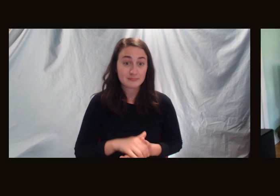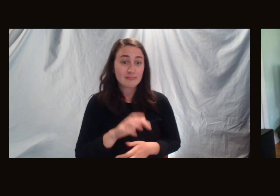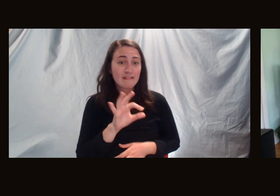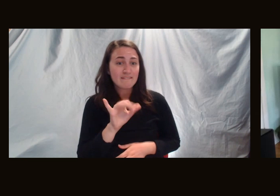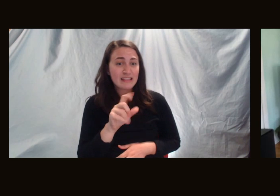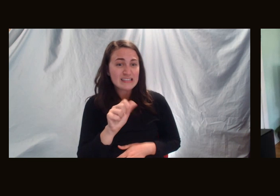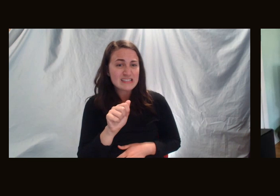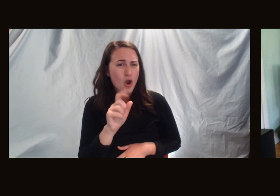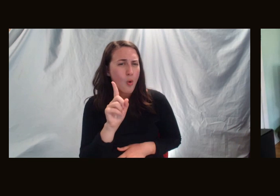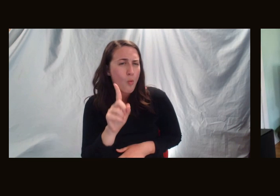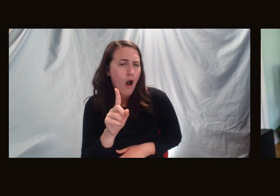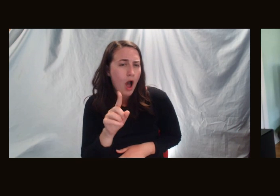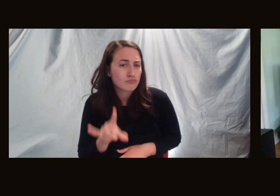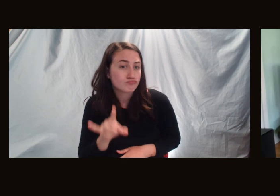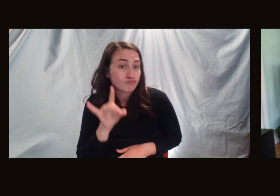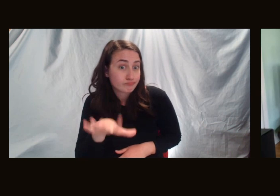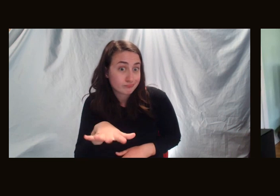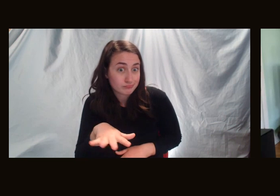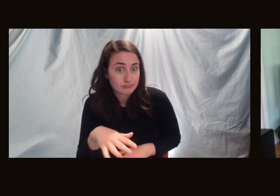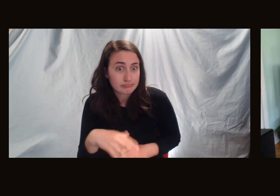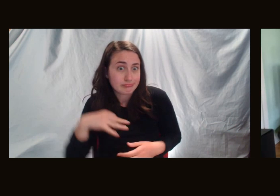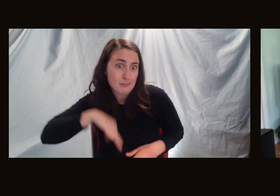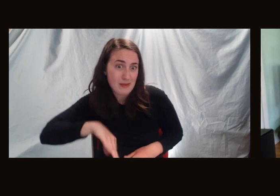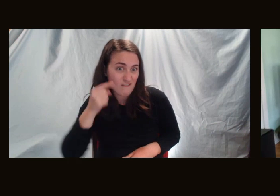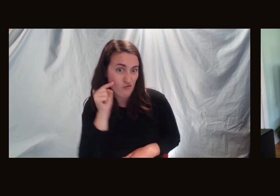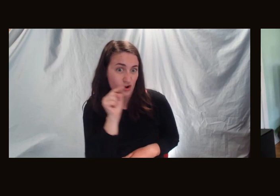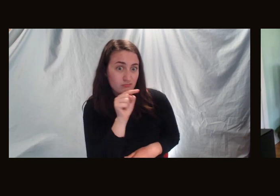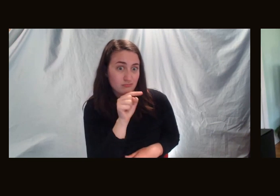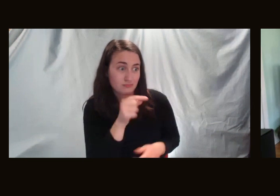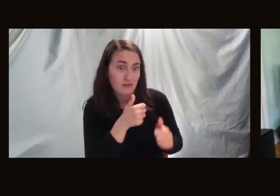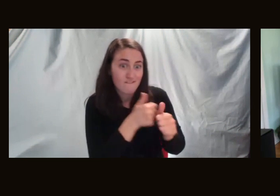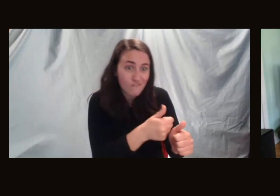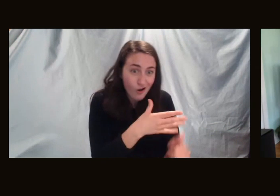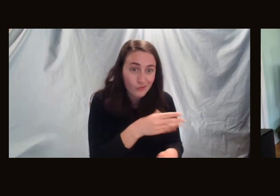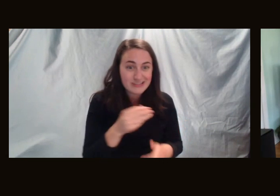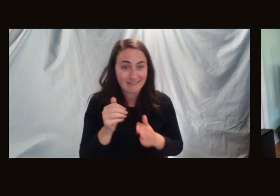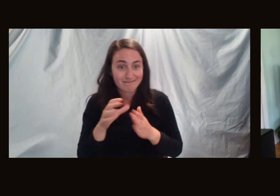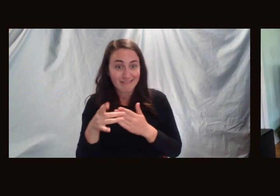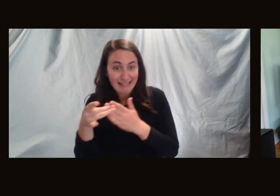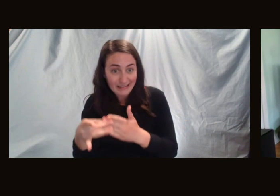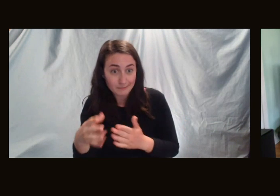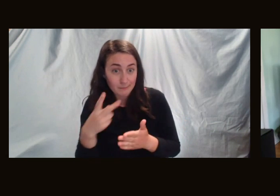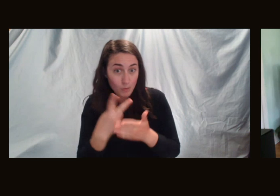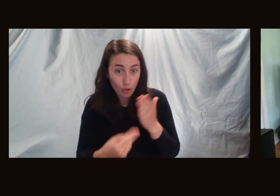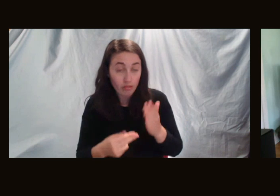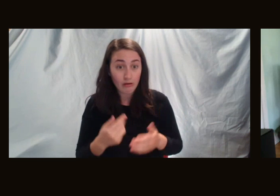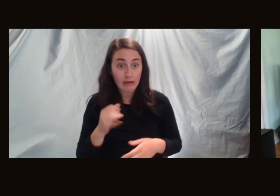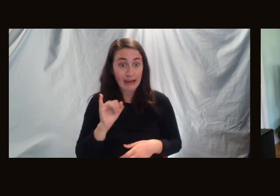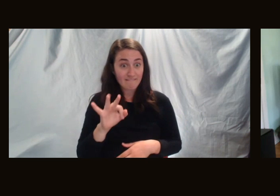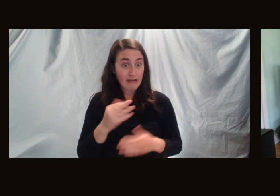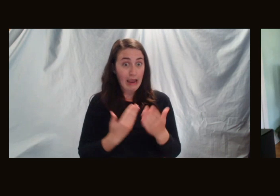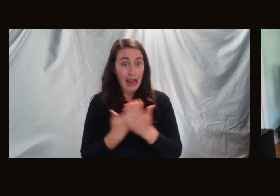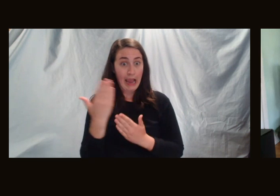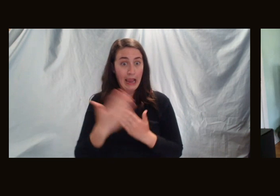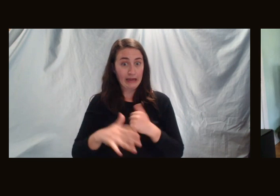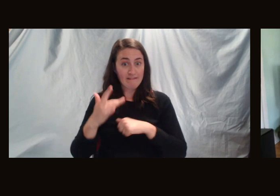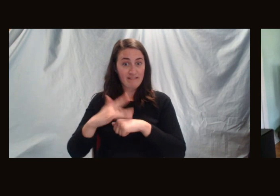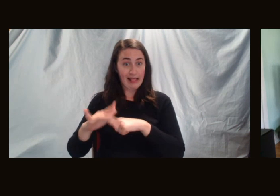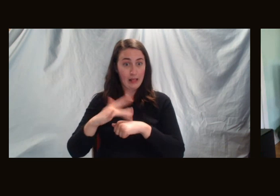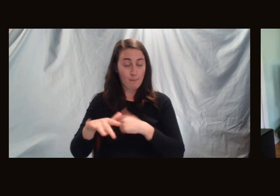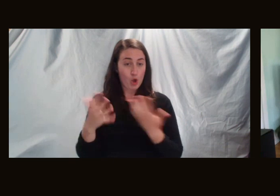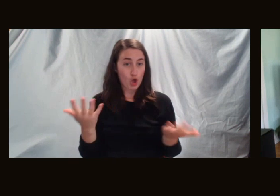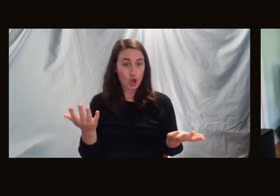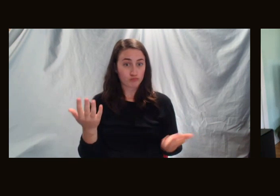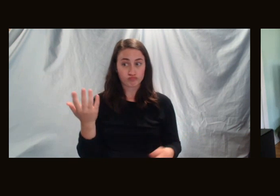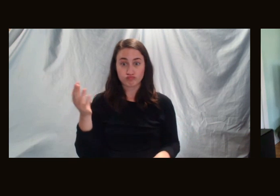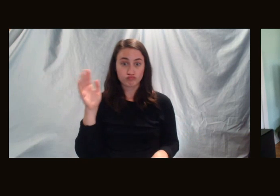tip, both for leaders and followers, whenever there's a hand free, okay, so if you have one hand and the